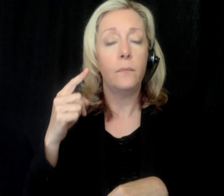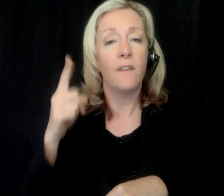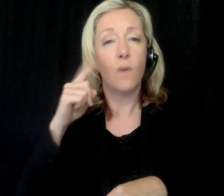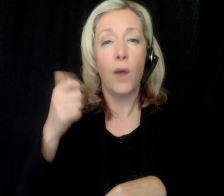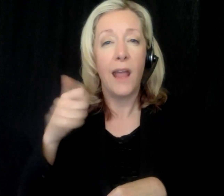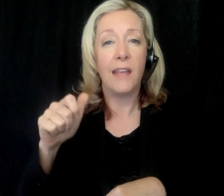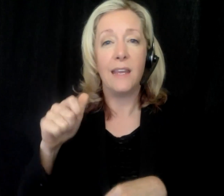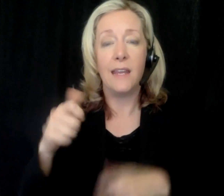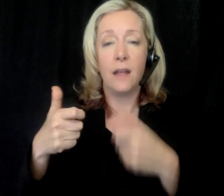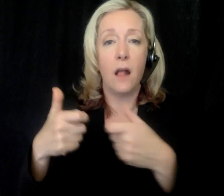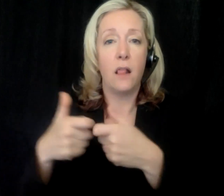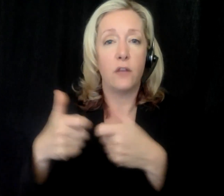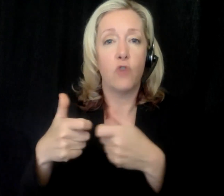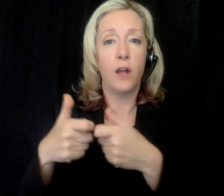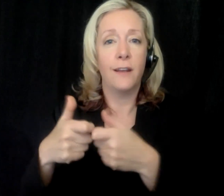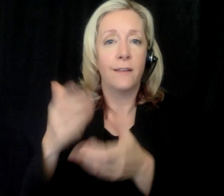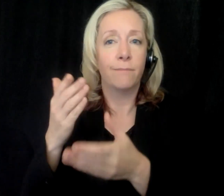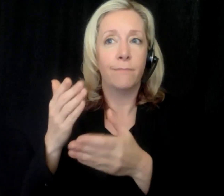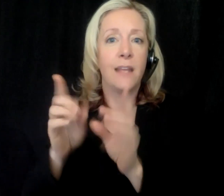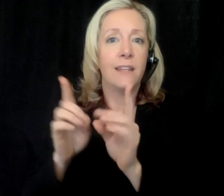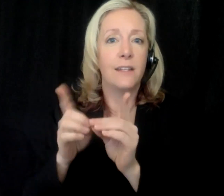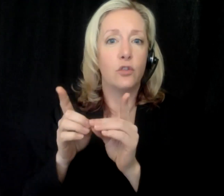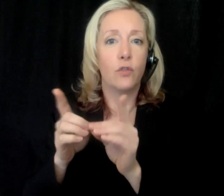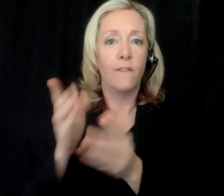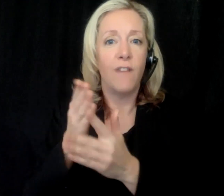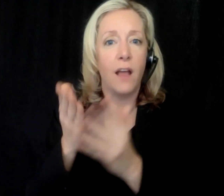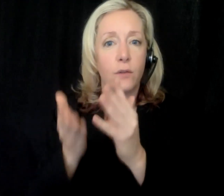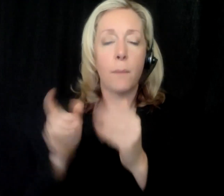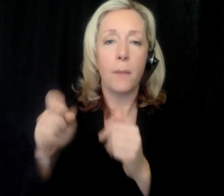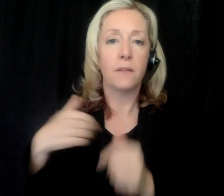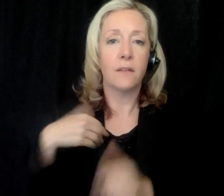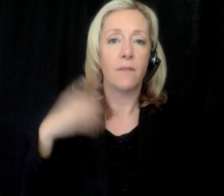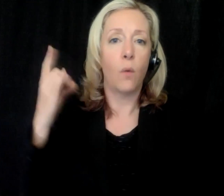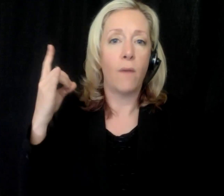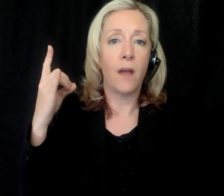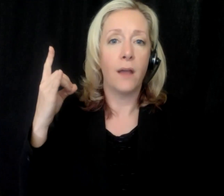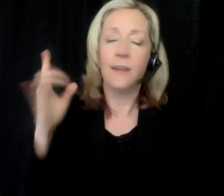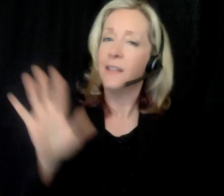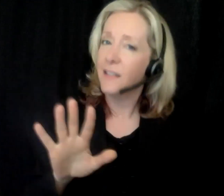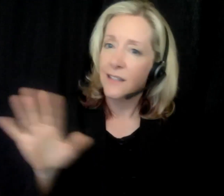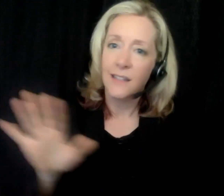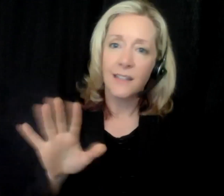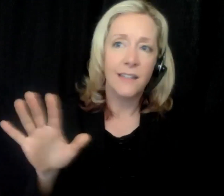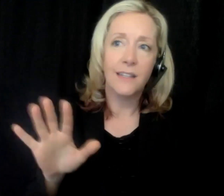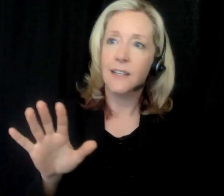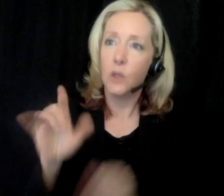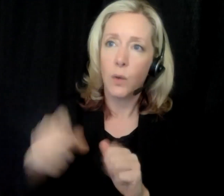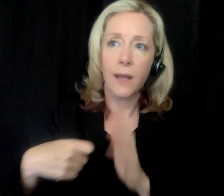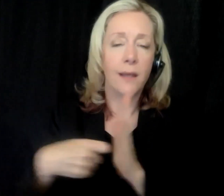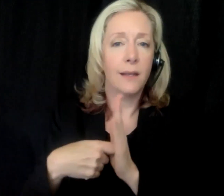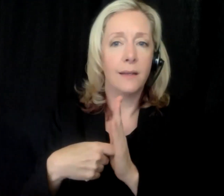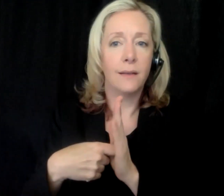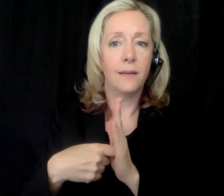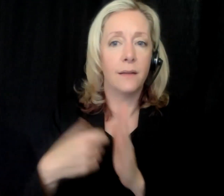to have it wireless. So that means their offices must be wireless with Wi-Fi. And I have difficulty understanding that, whether